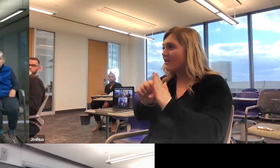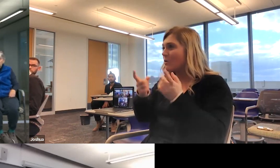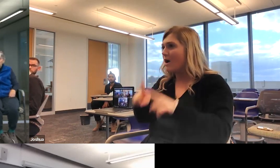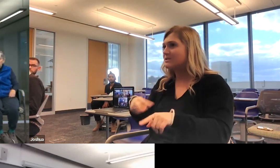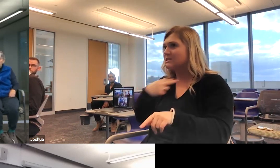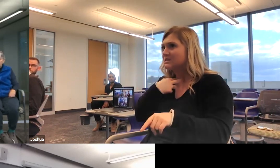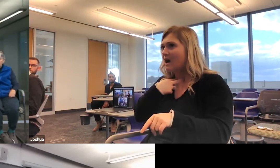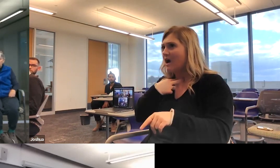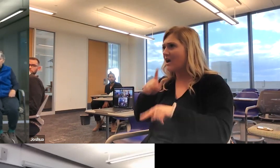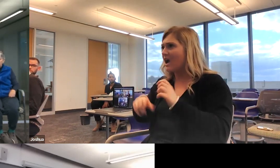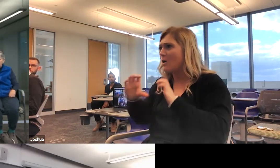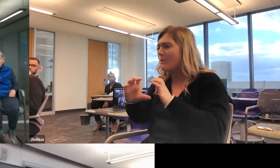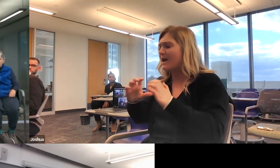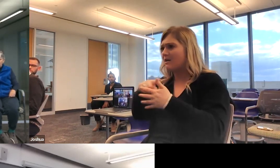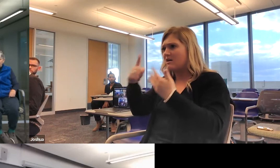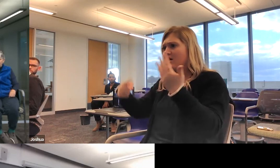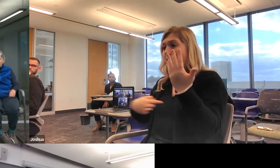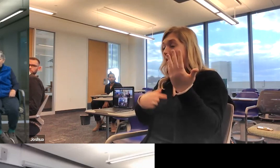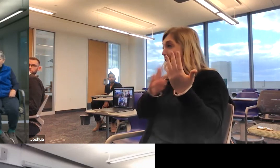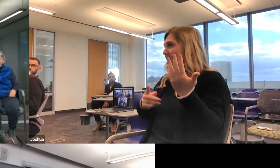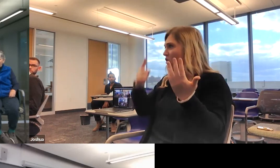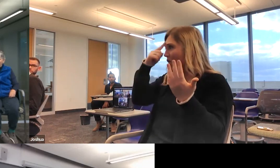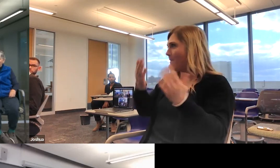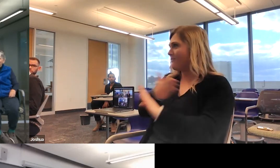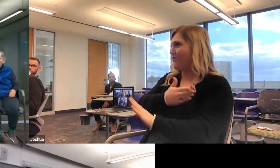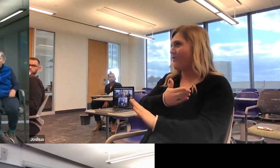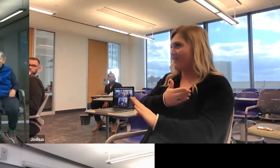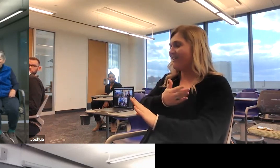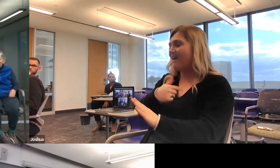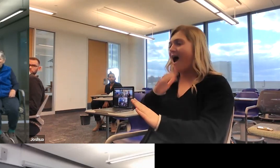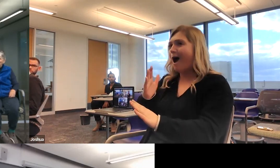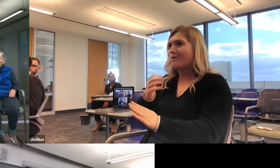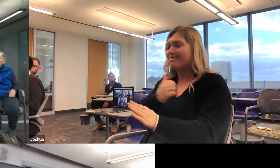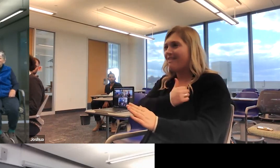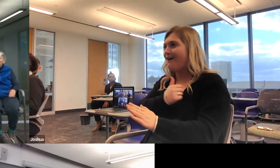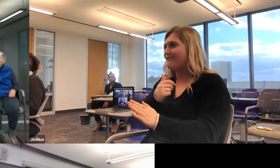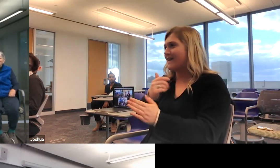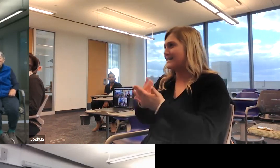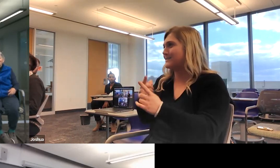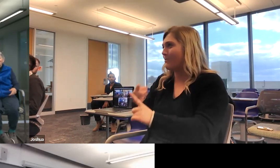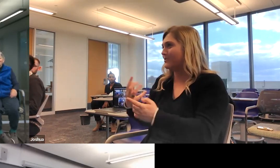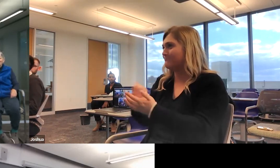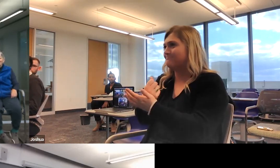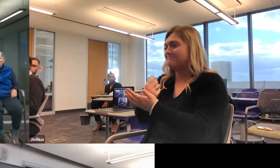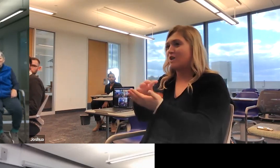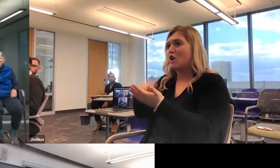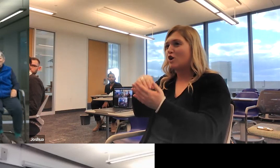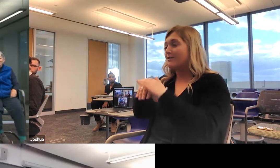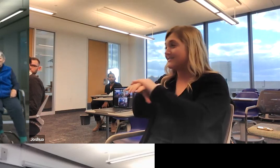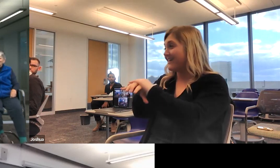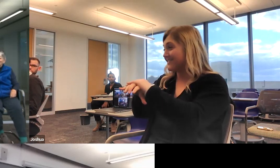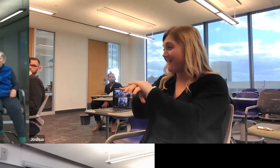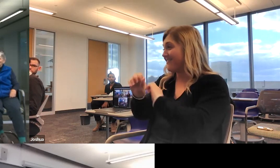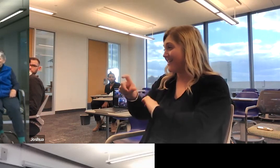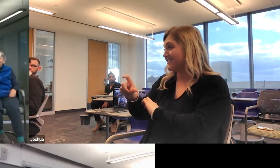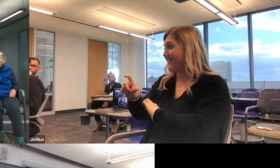not being able to communicate. I mean, these are all things I personally didn't think about. I would love to at some point learn, I think, tactile ASL.